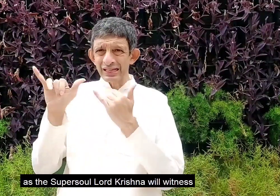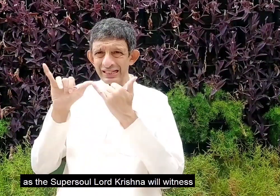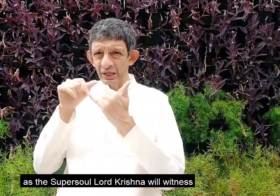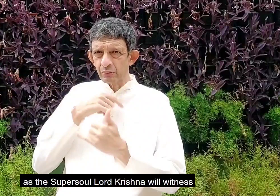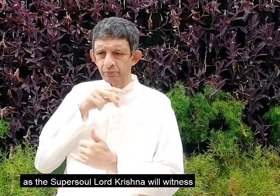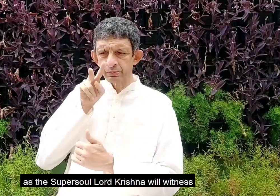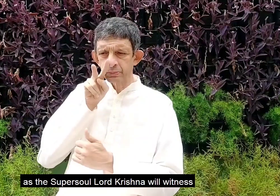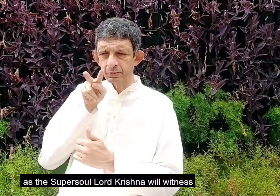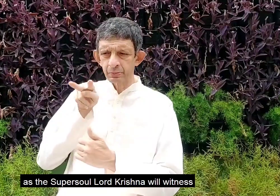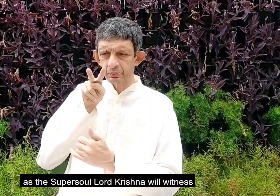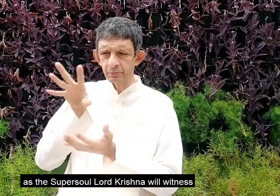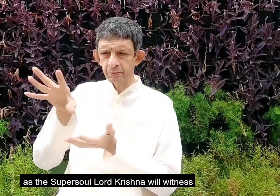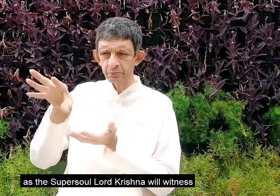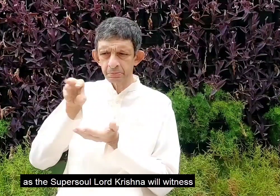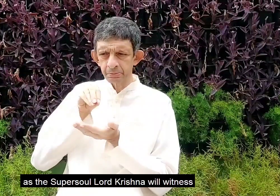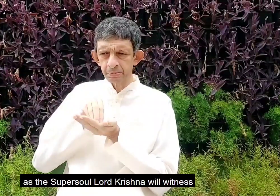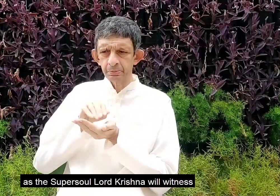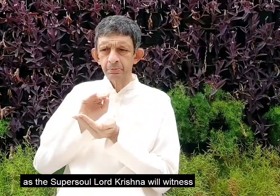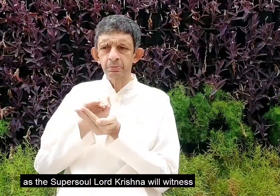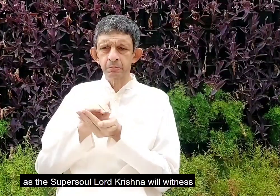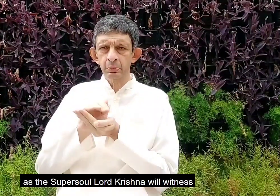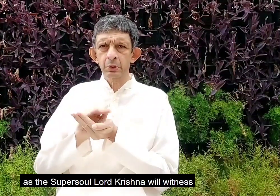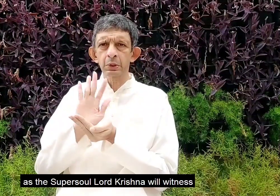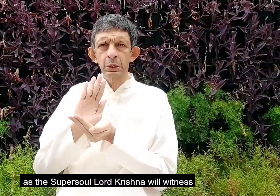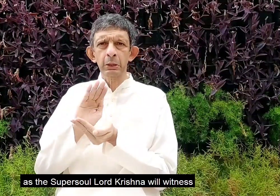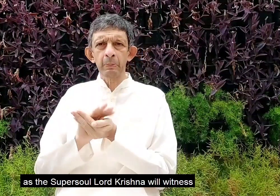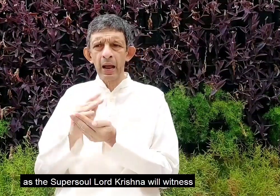As the Supersoul Lord Krishna will witness.